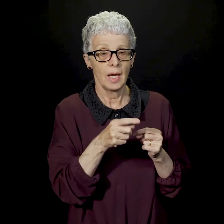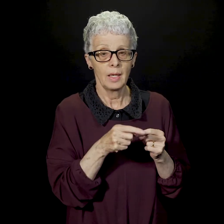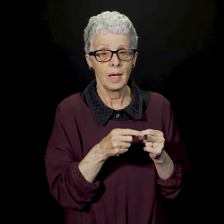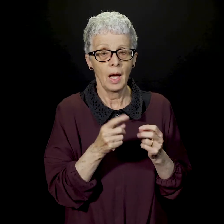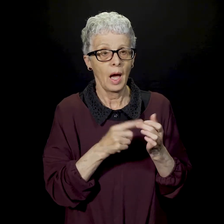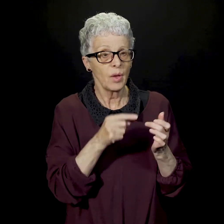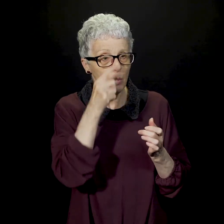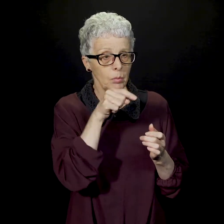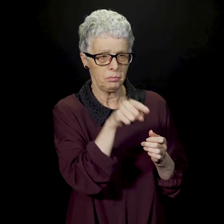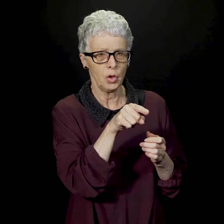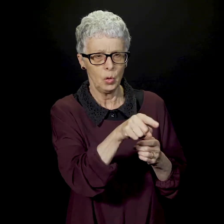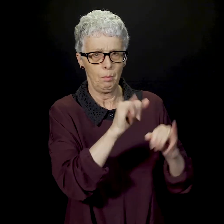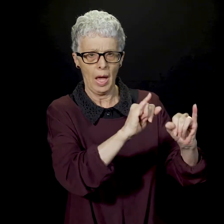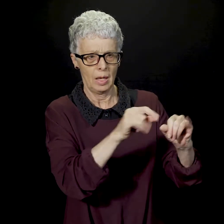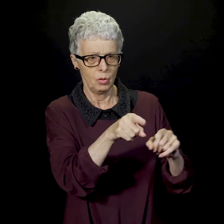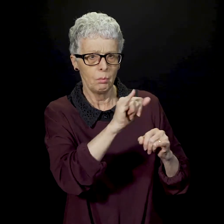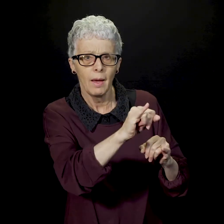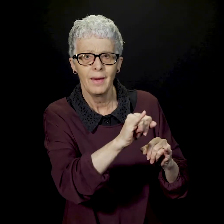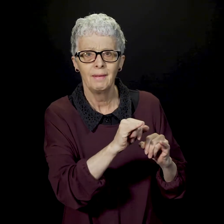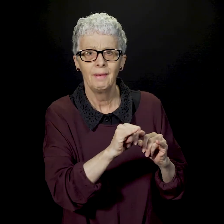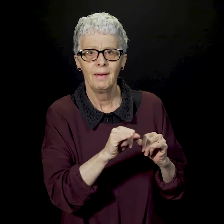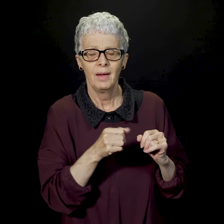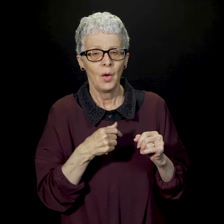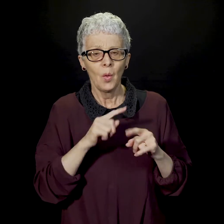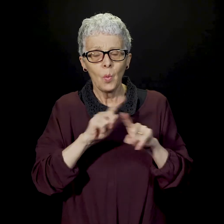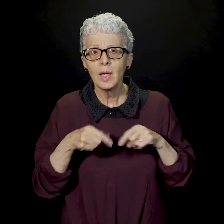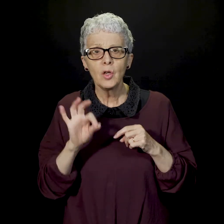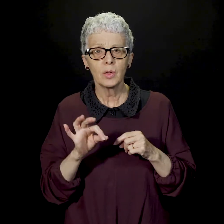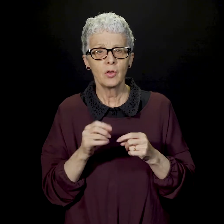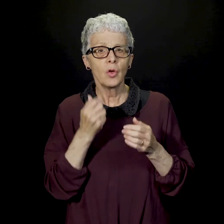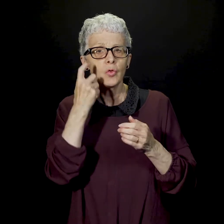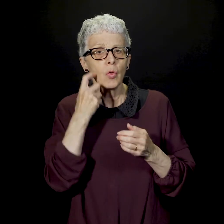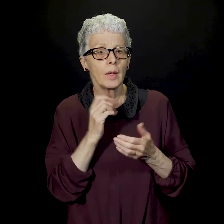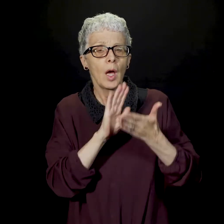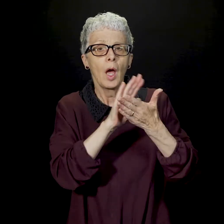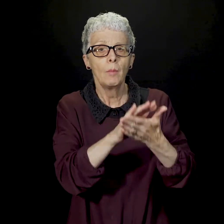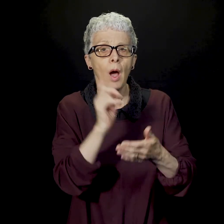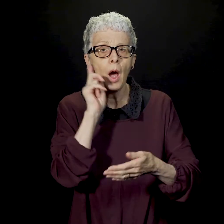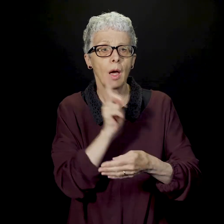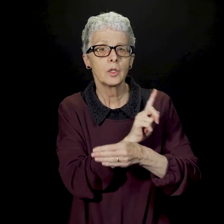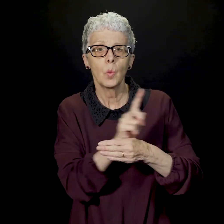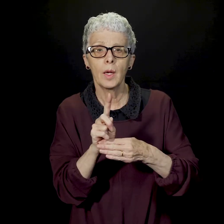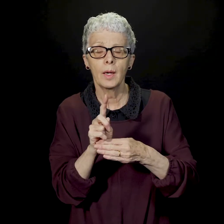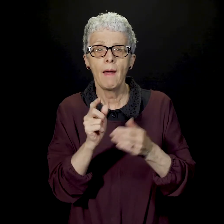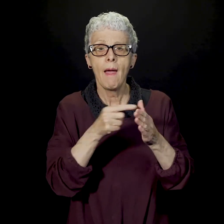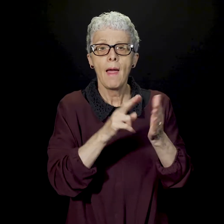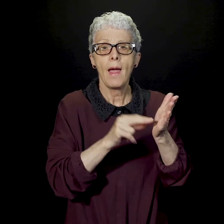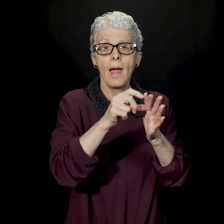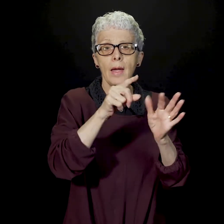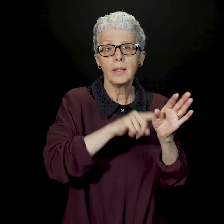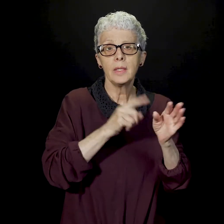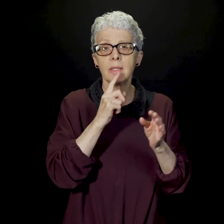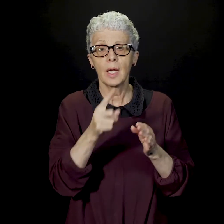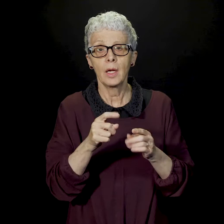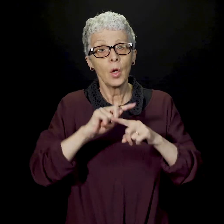and we've just condemned people. And we haven't moved towards them. Remember last week Andy said, like, we can hold up the